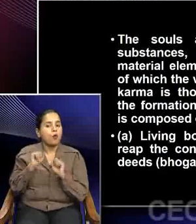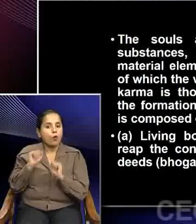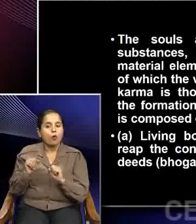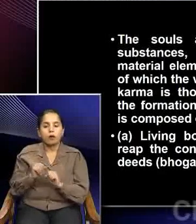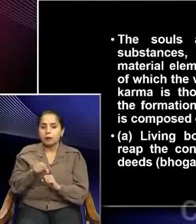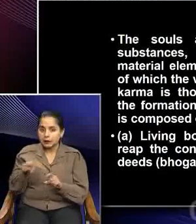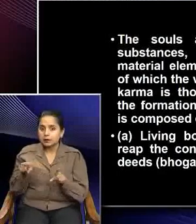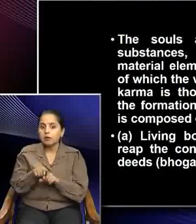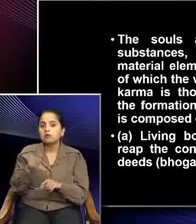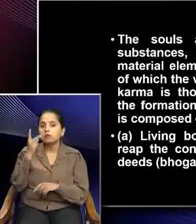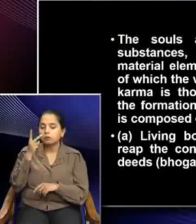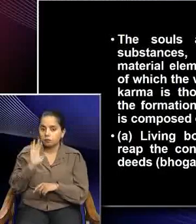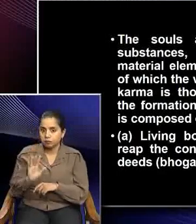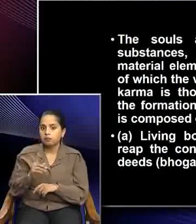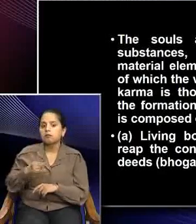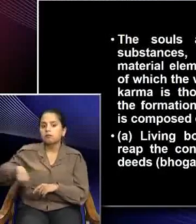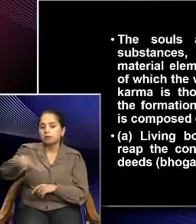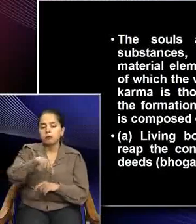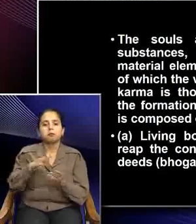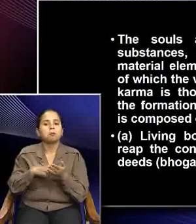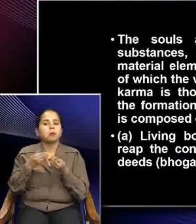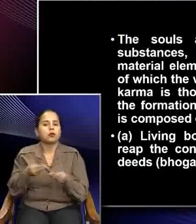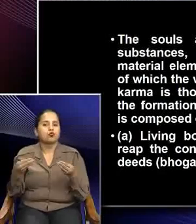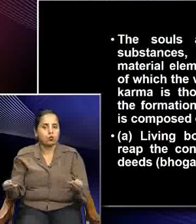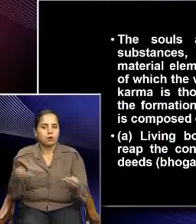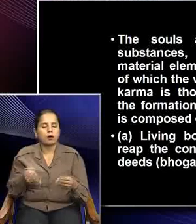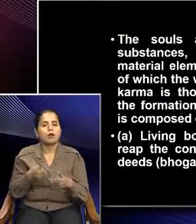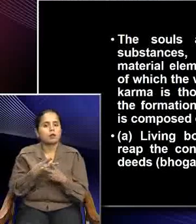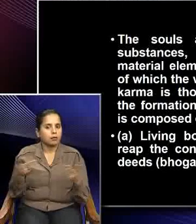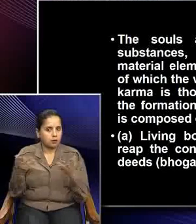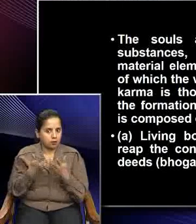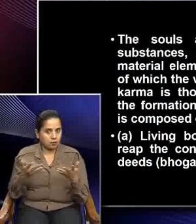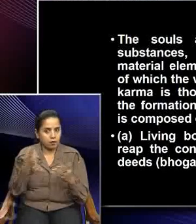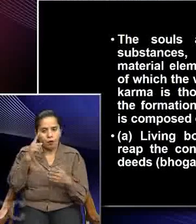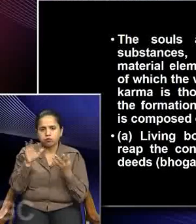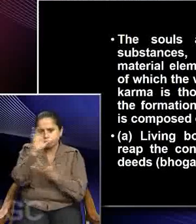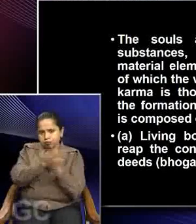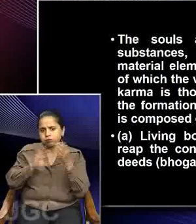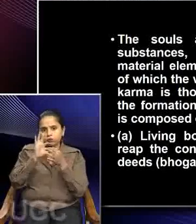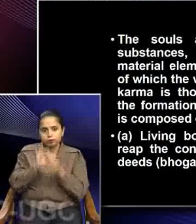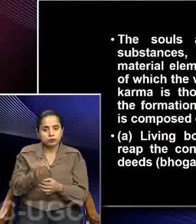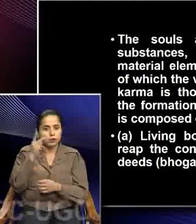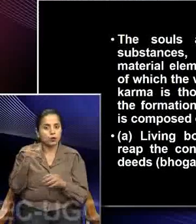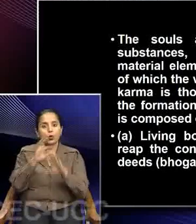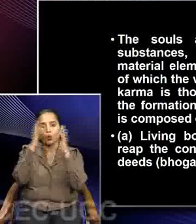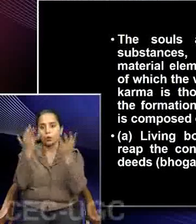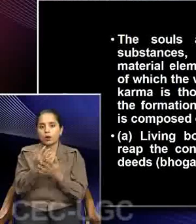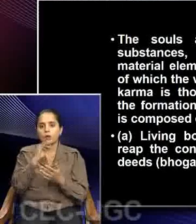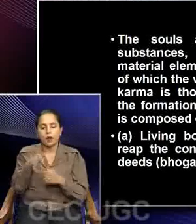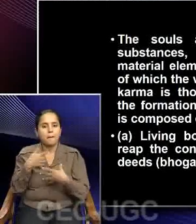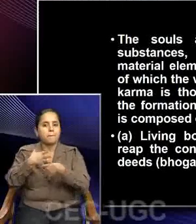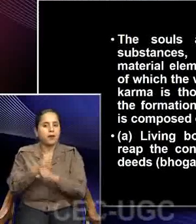so also are the material elements by the combination of which the world is made.